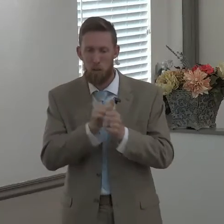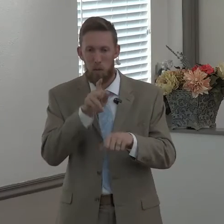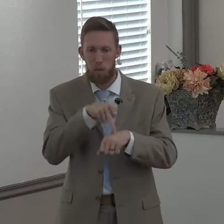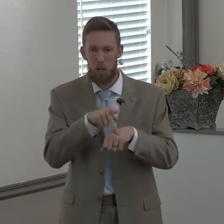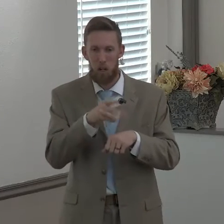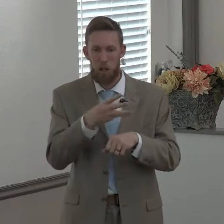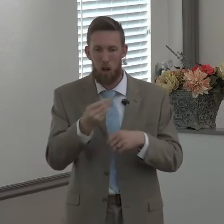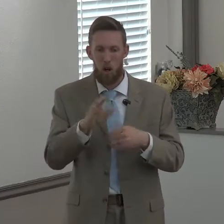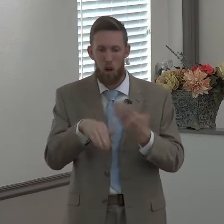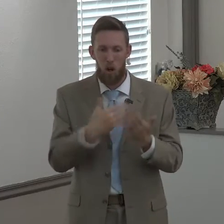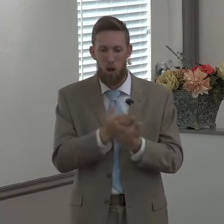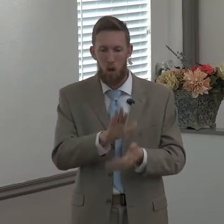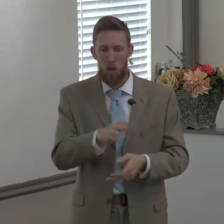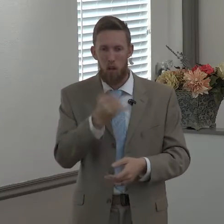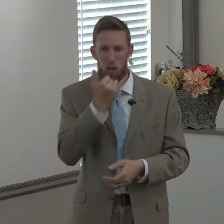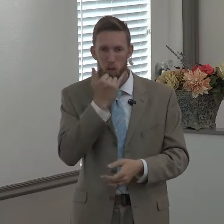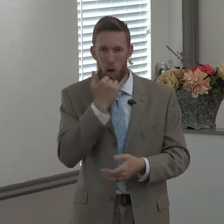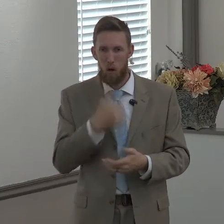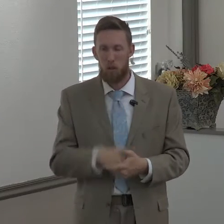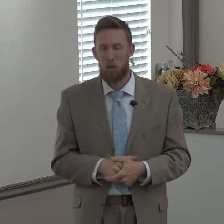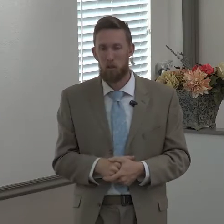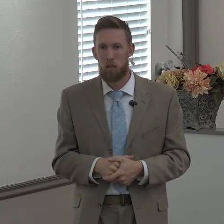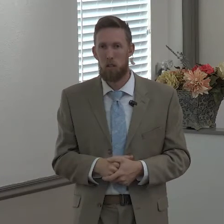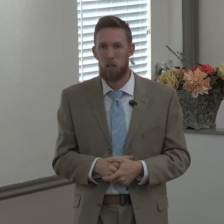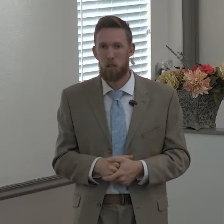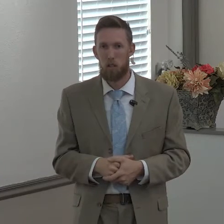and in response was always love.